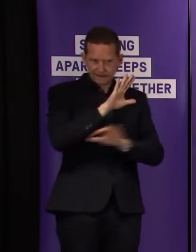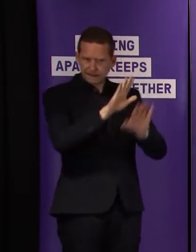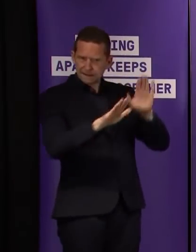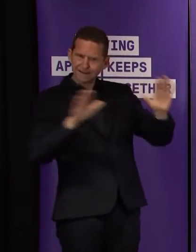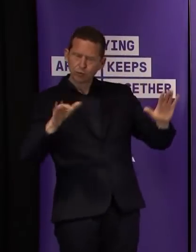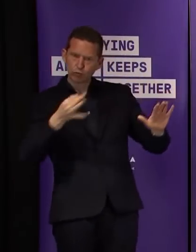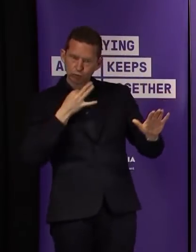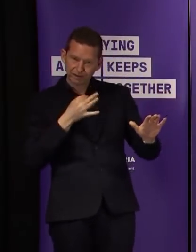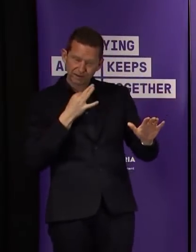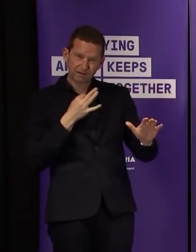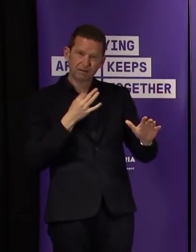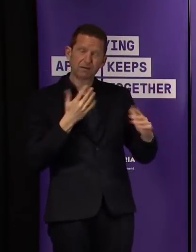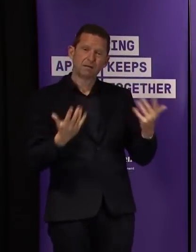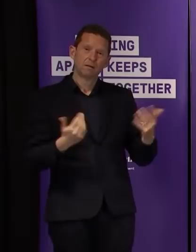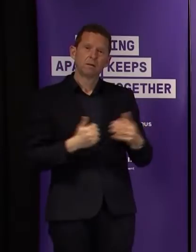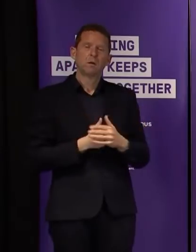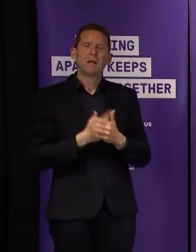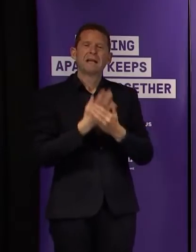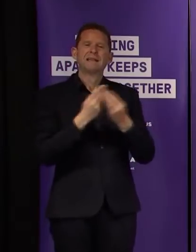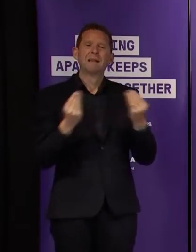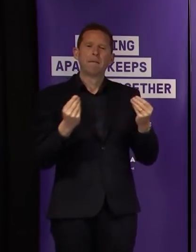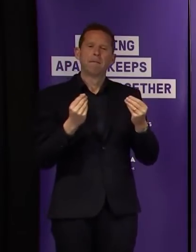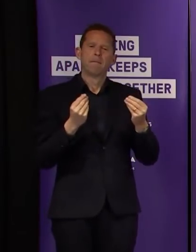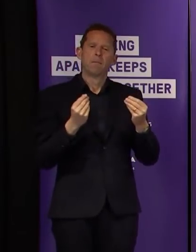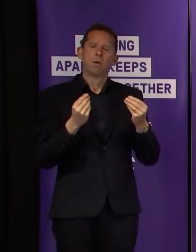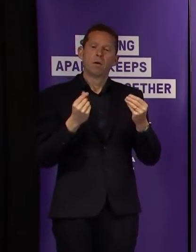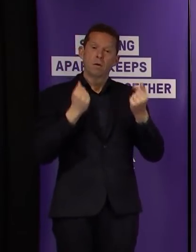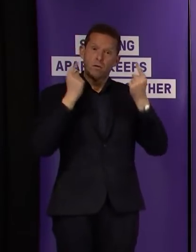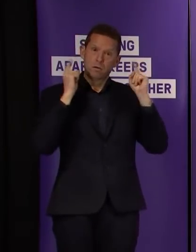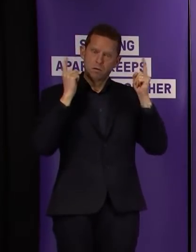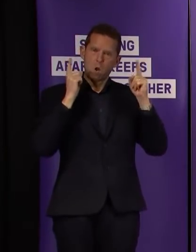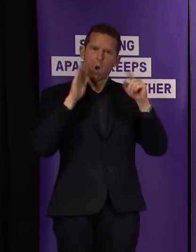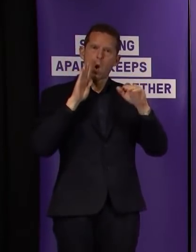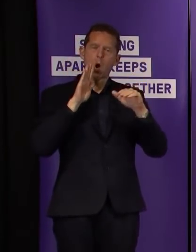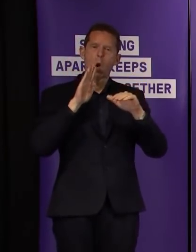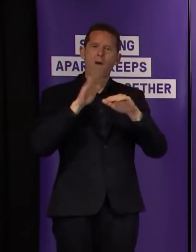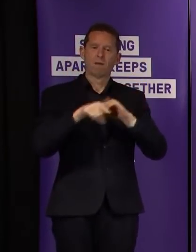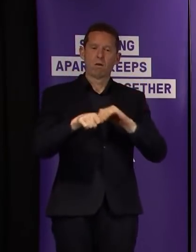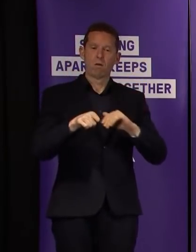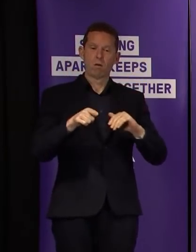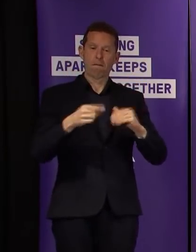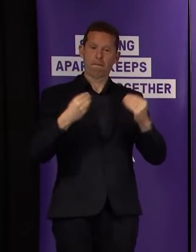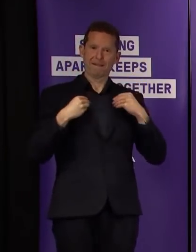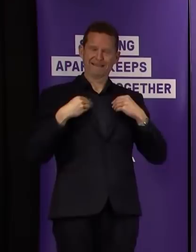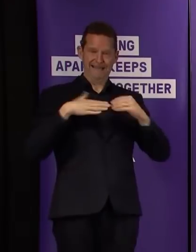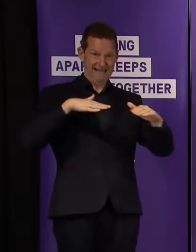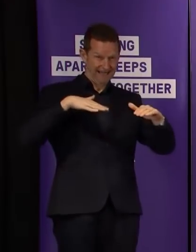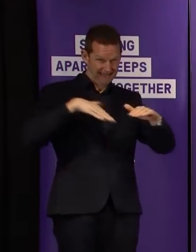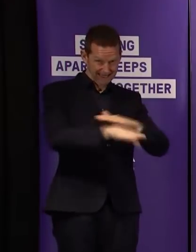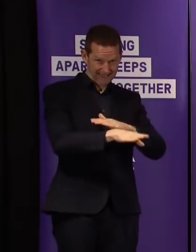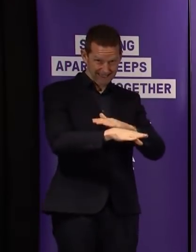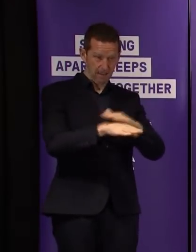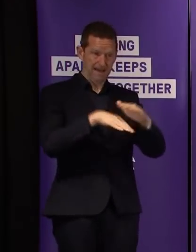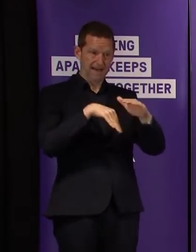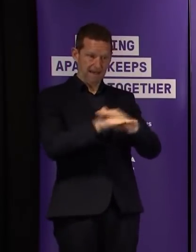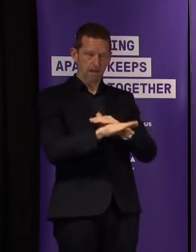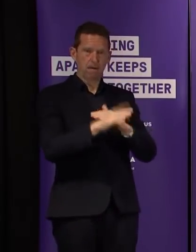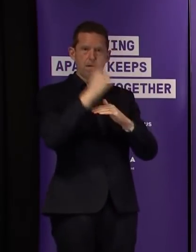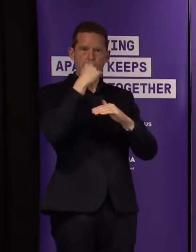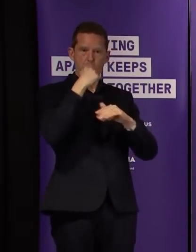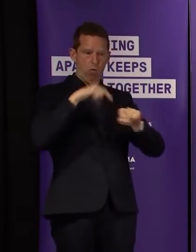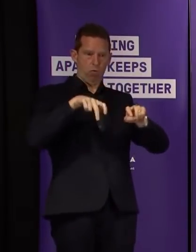It combines some of those concerning elements of an indoor location, of people being in close